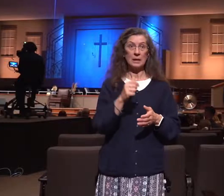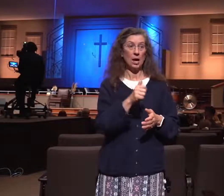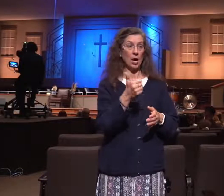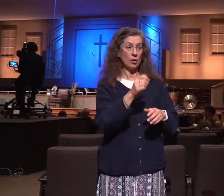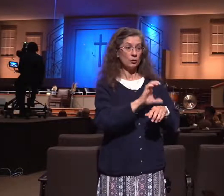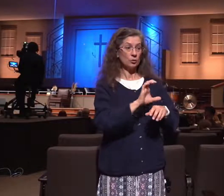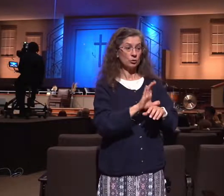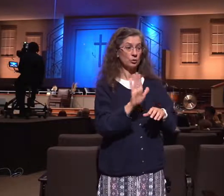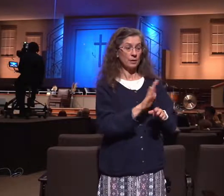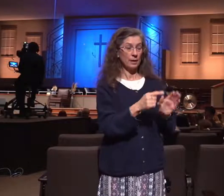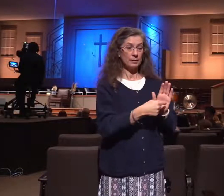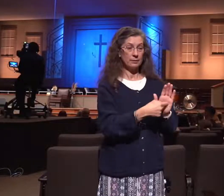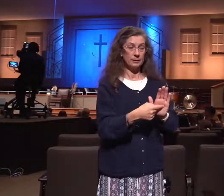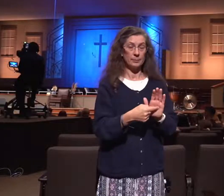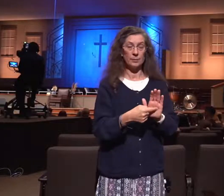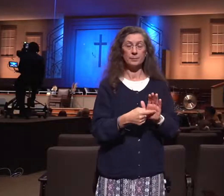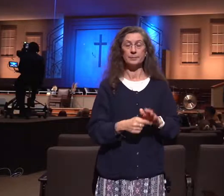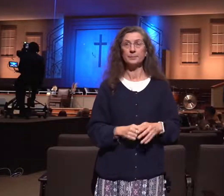then I want you to